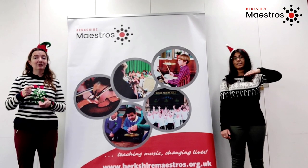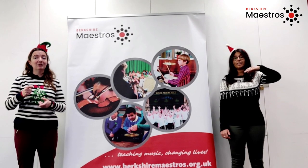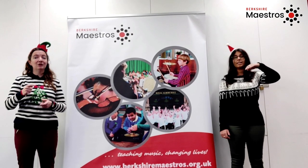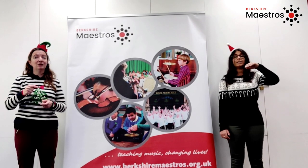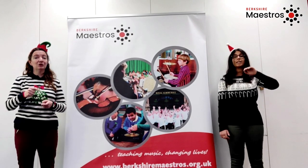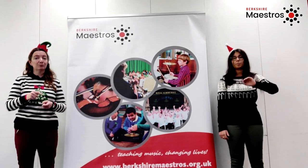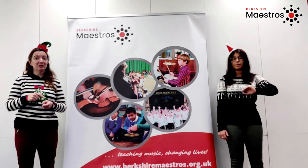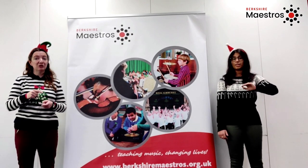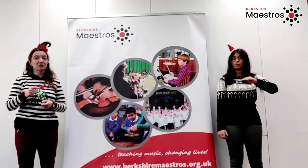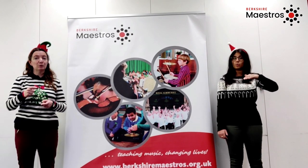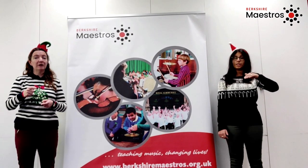bleak